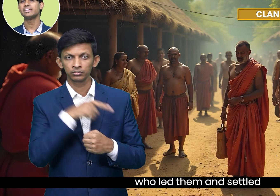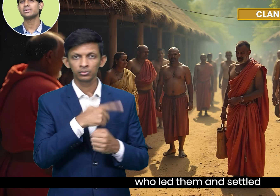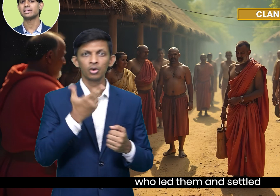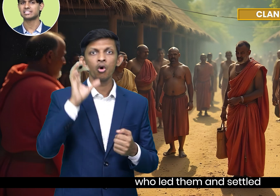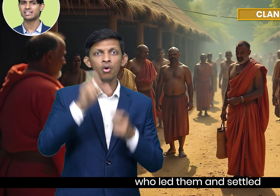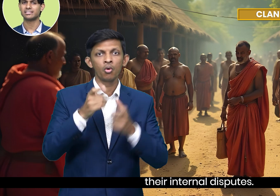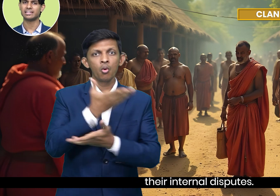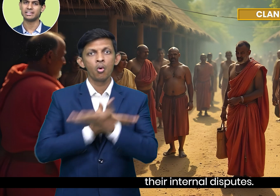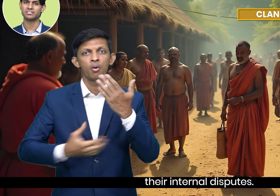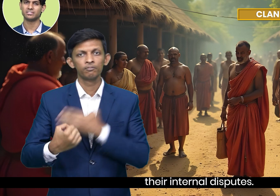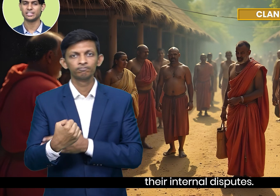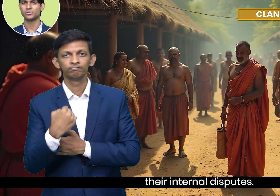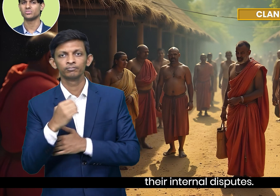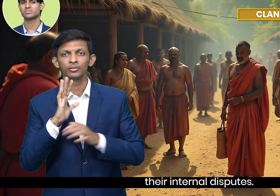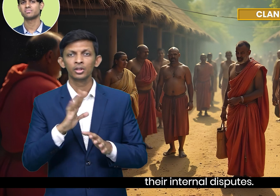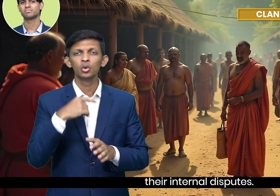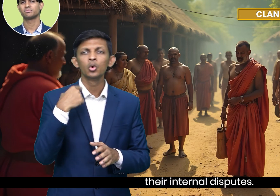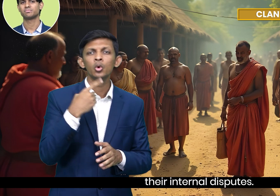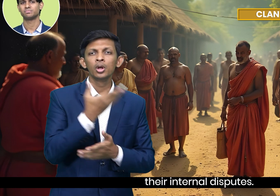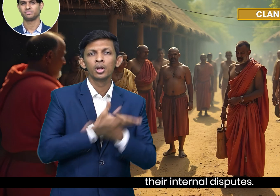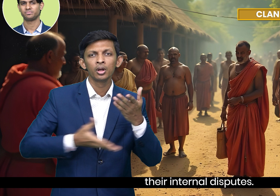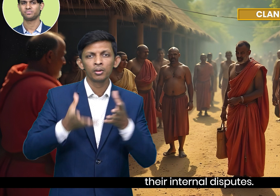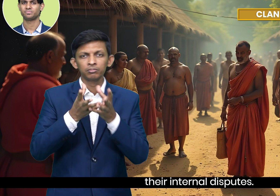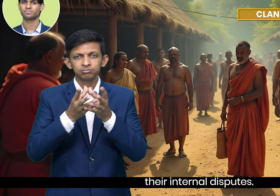who led them and settled their internal disputes.